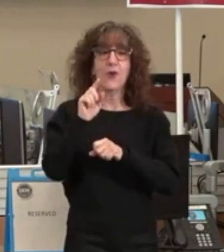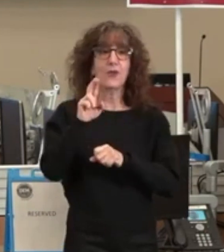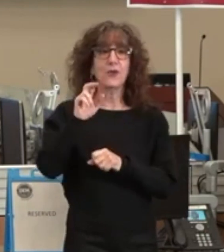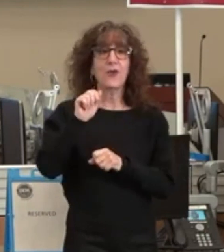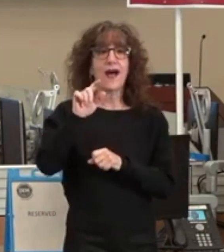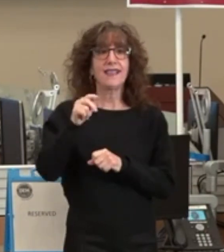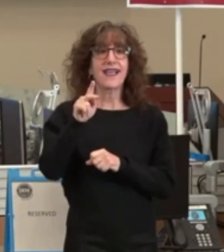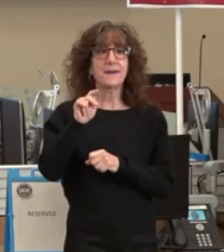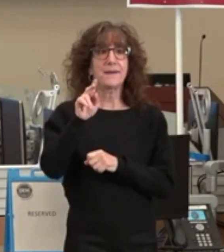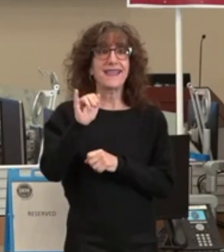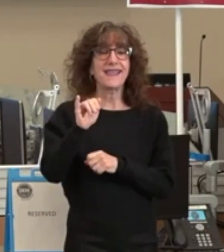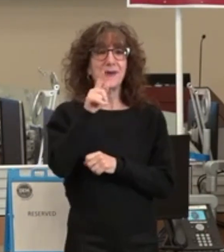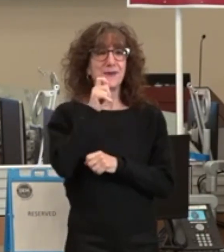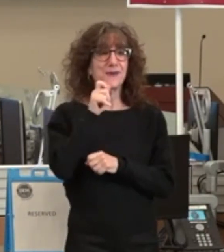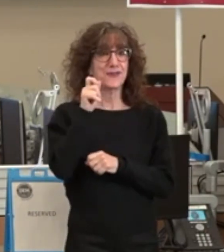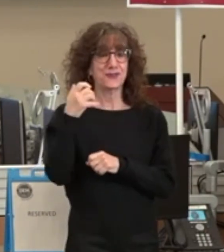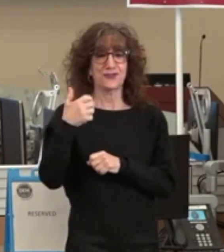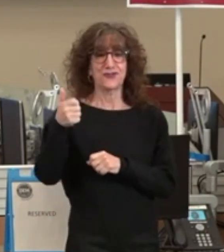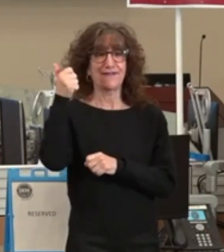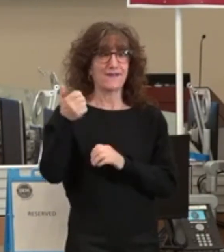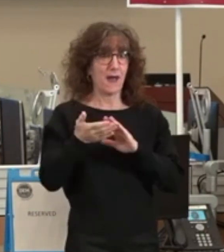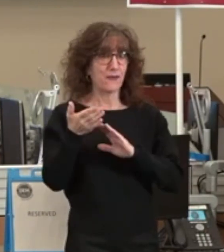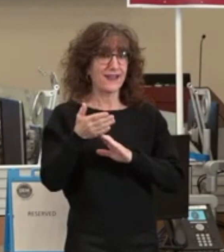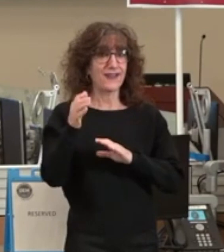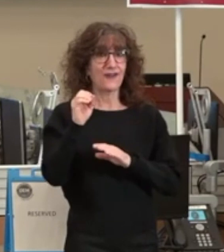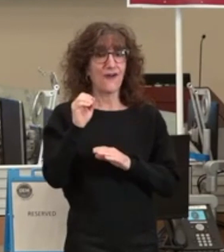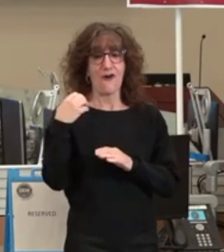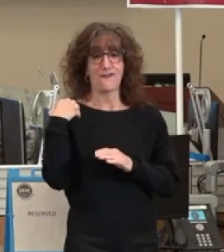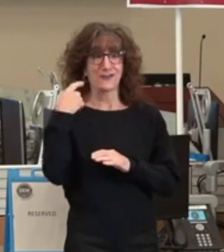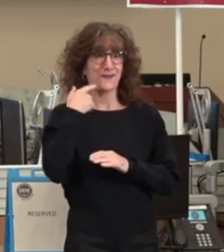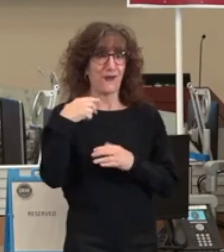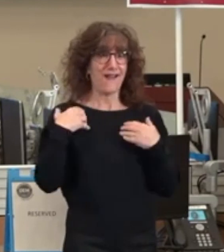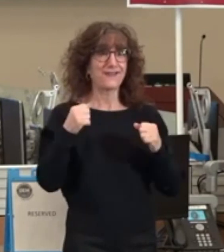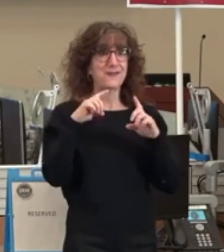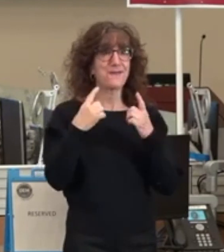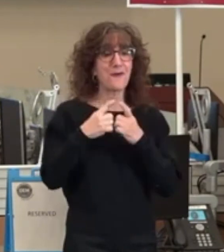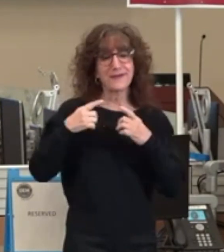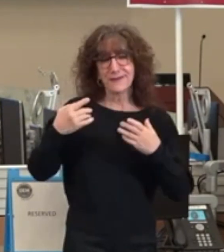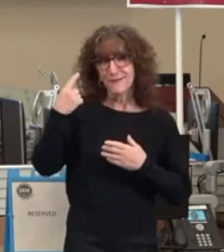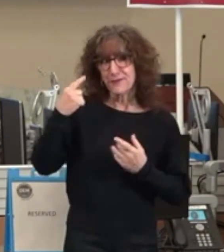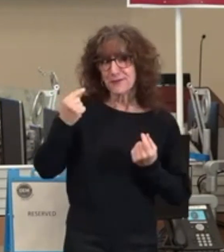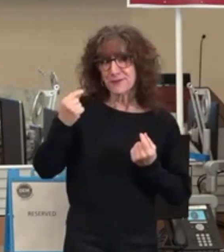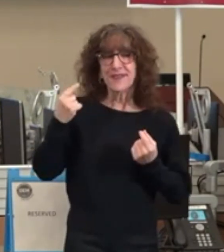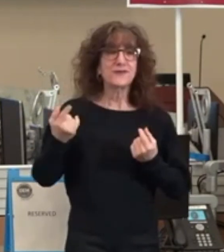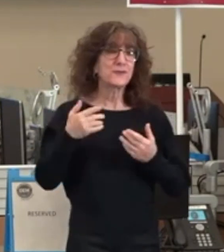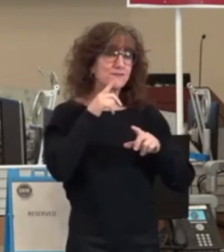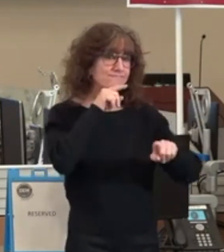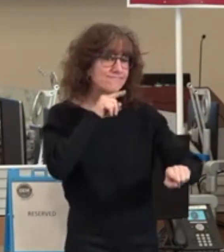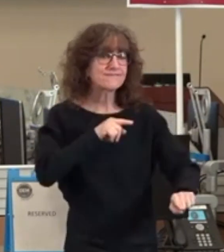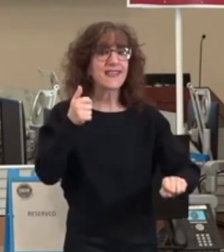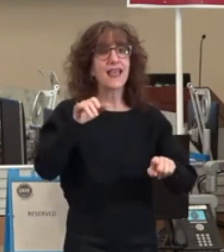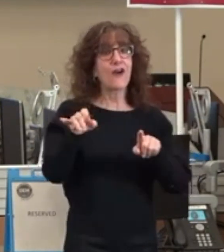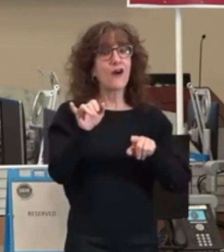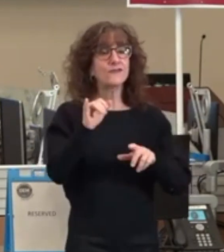Alekemi, who is our Chief Operating Officer at the Health Department, who is also, as you heard here, to provide answers. And